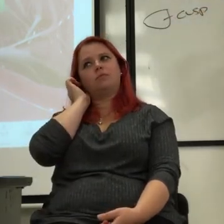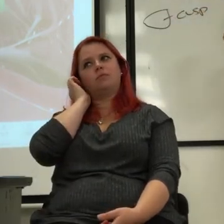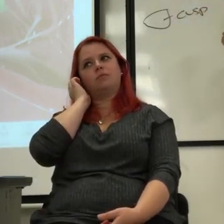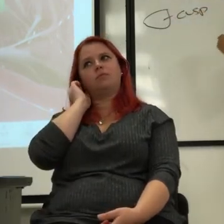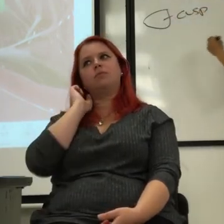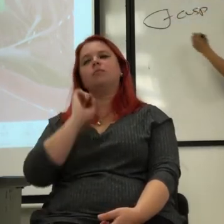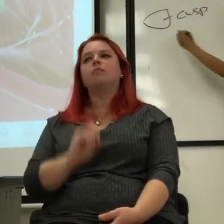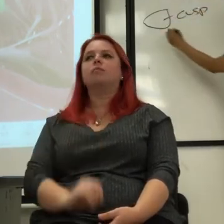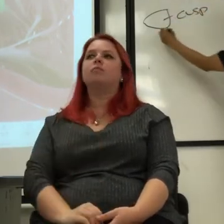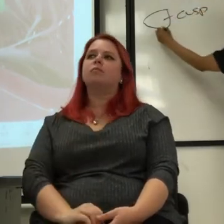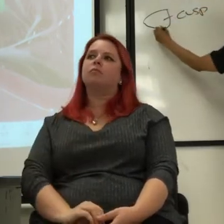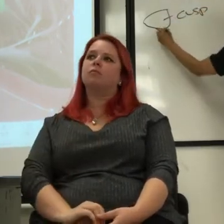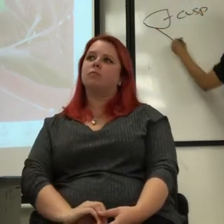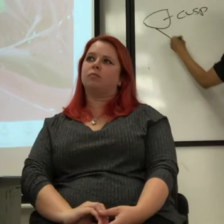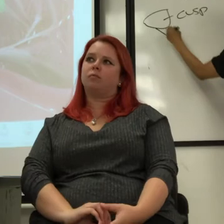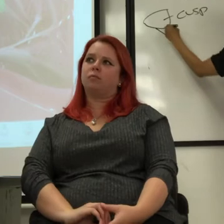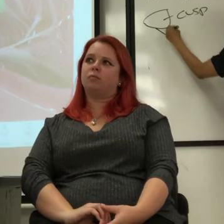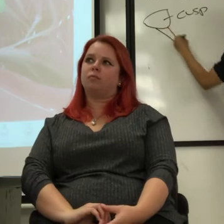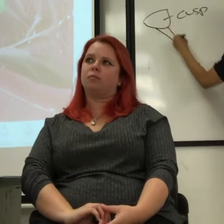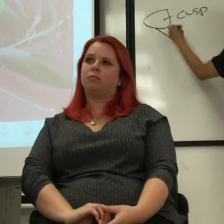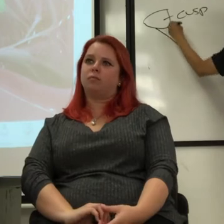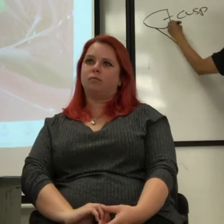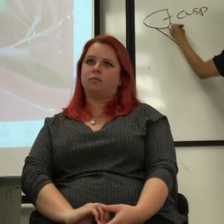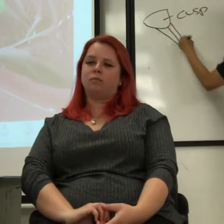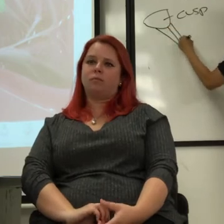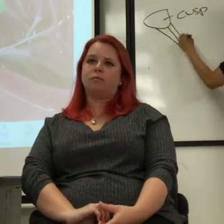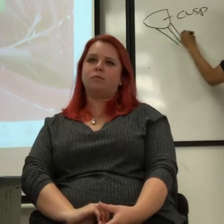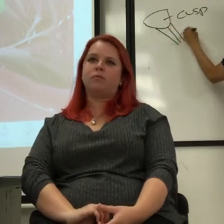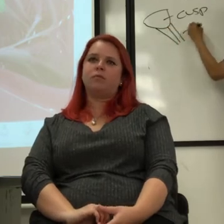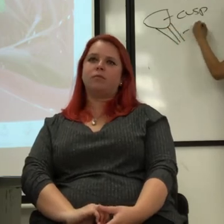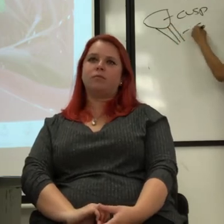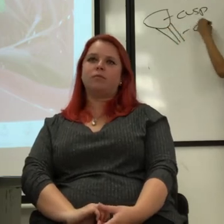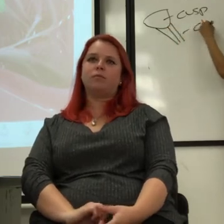The cusp. And then these little heart strings.